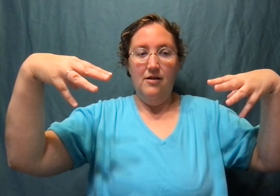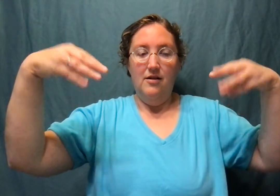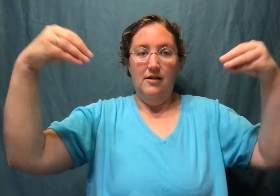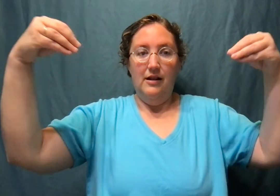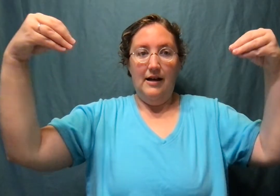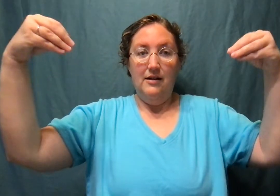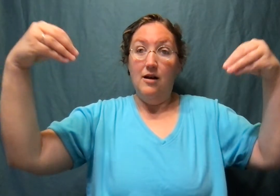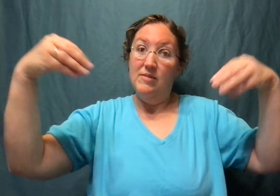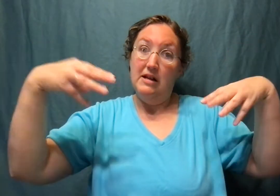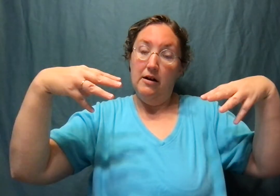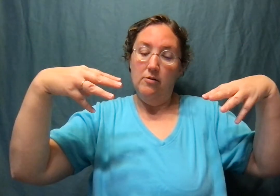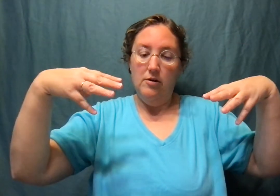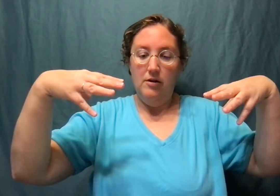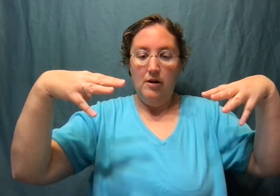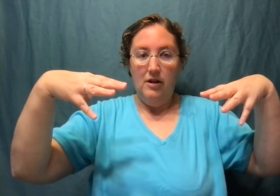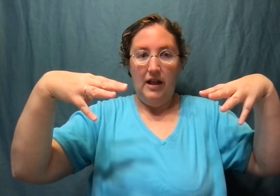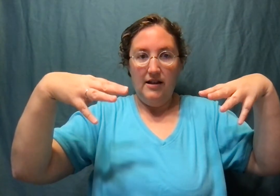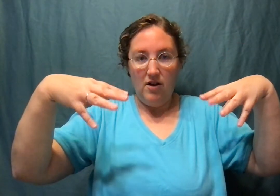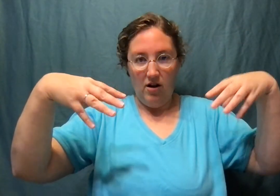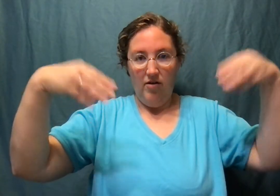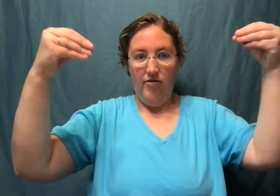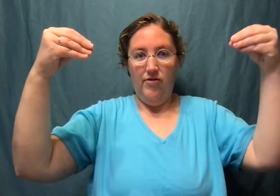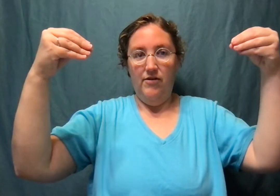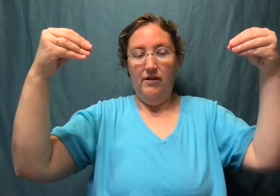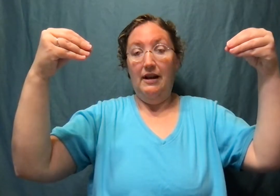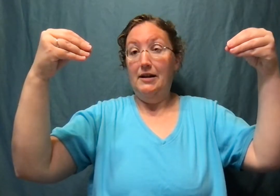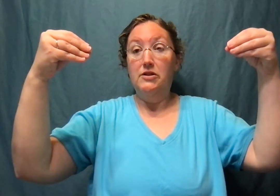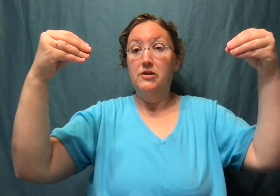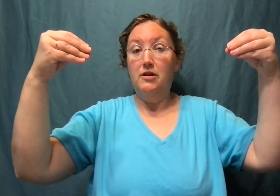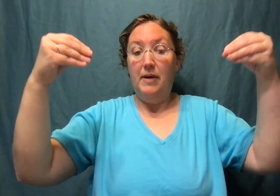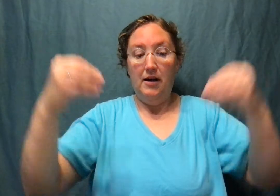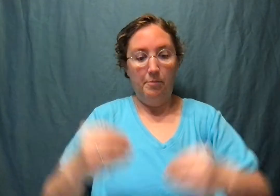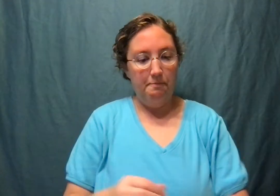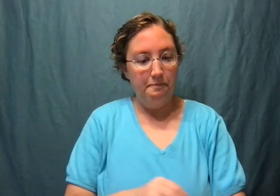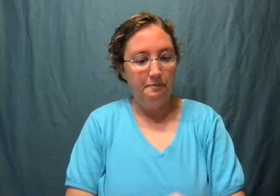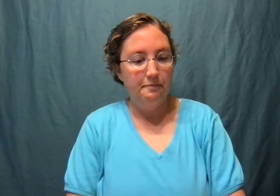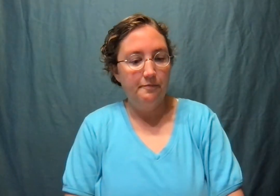the light comes down. Lights off, the light gets sucked back up.